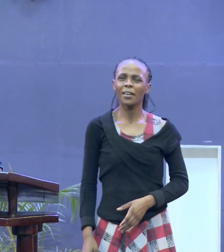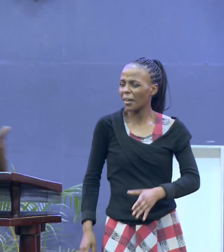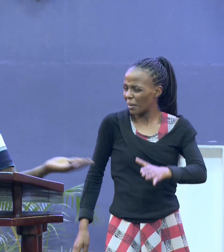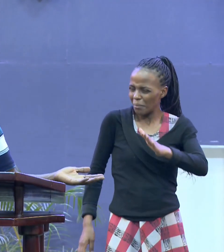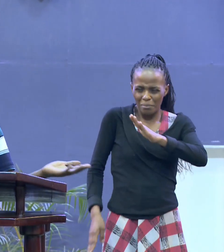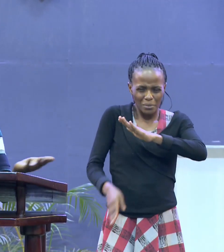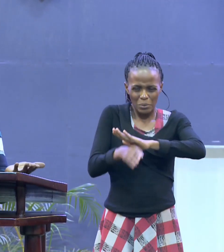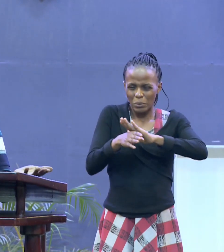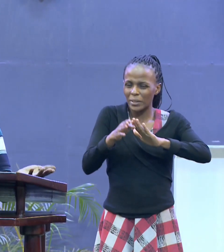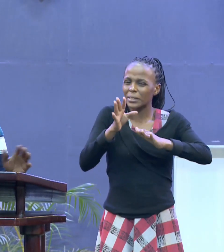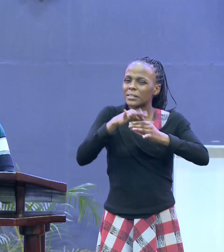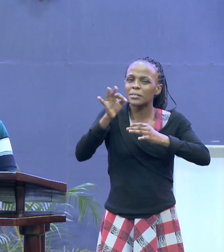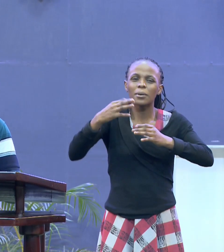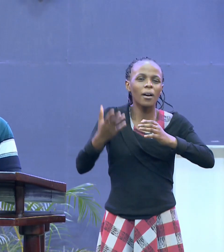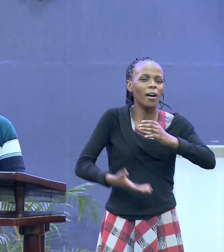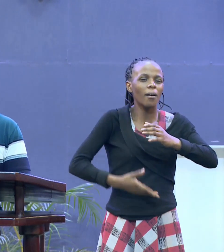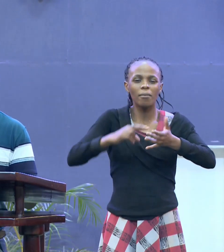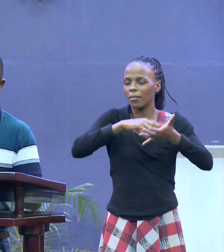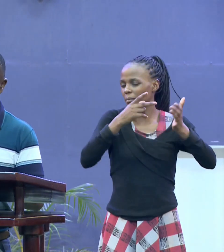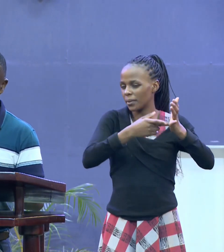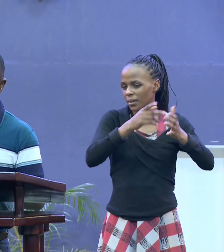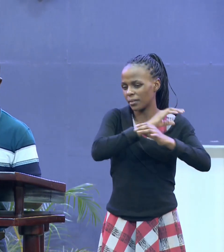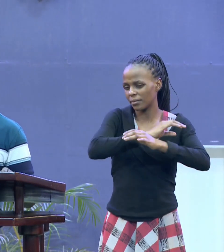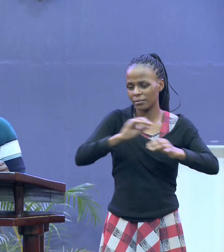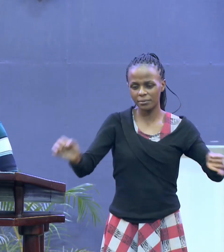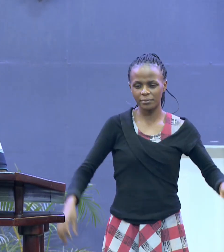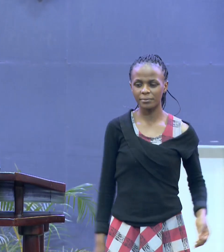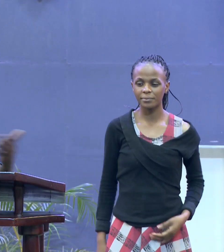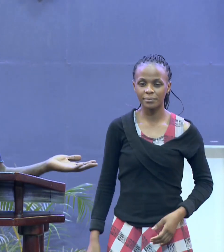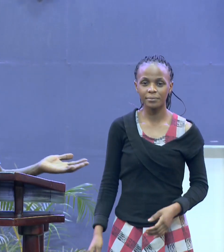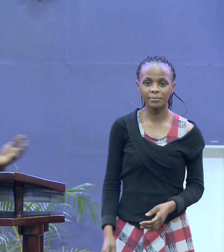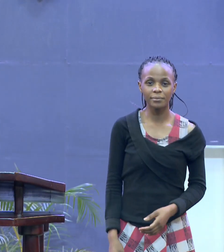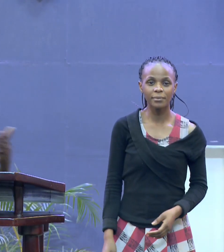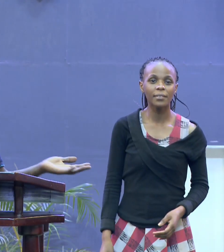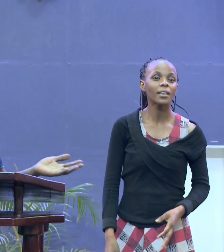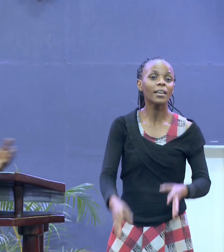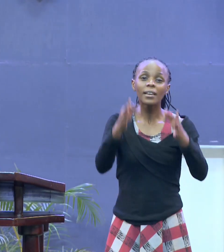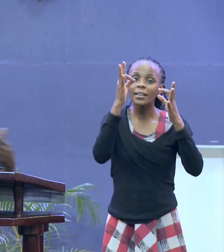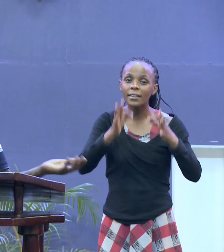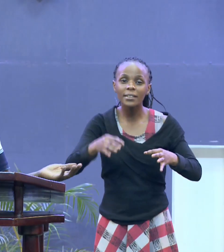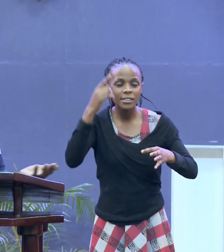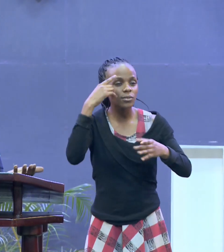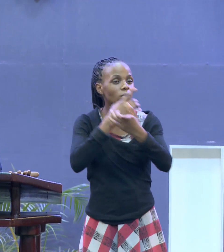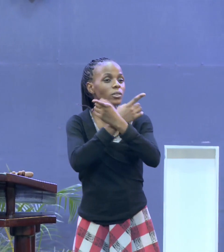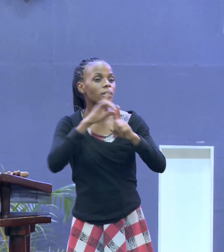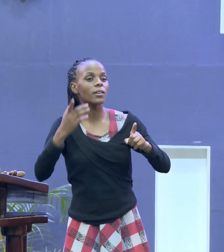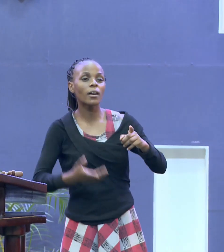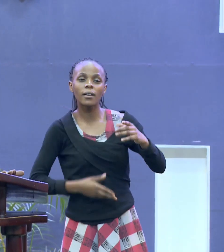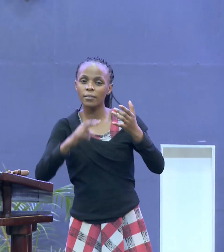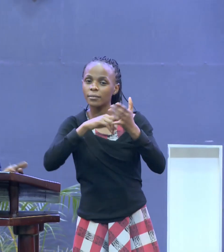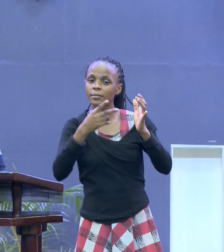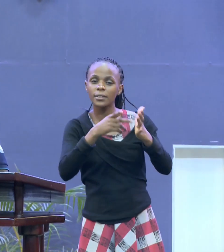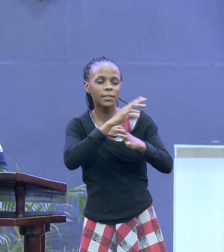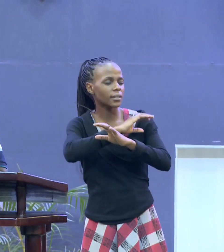Those things of casting away the demons no longer have meaning. Those matters